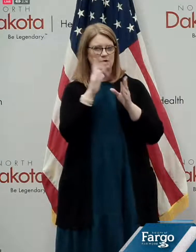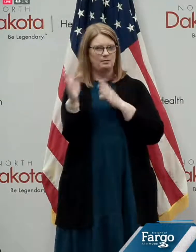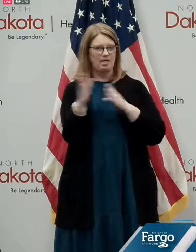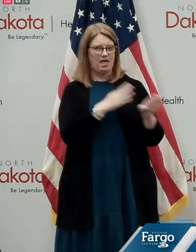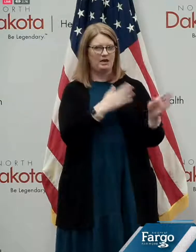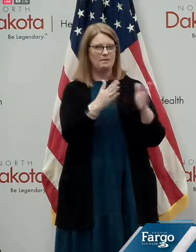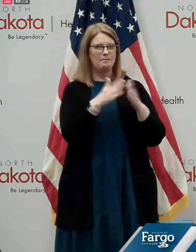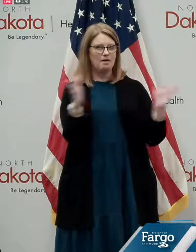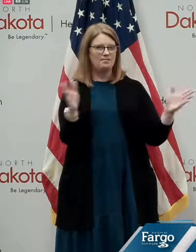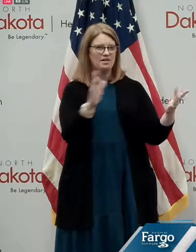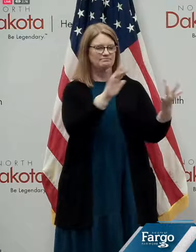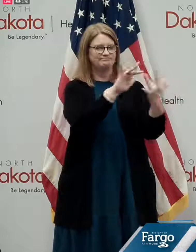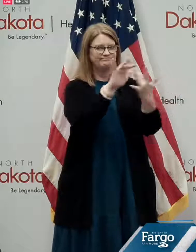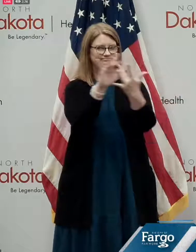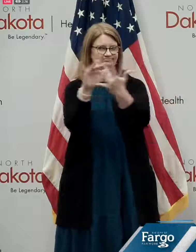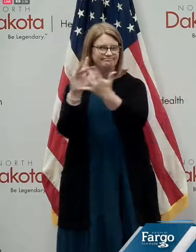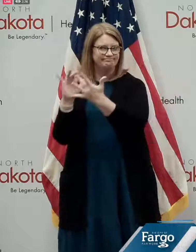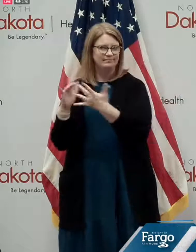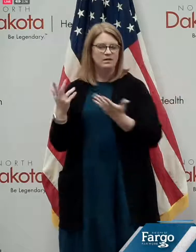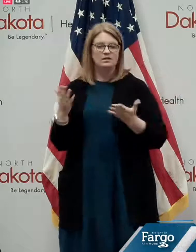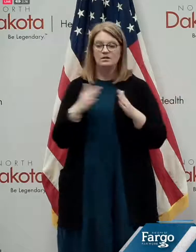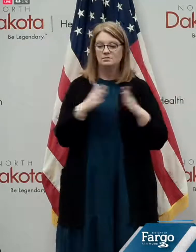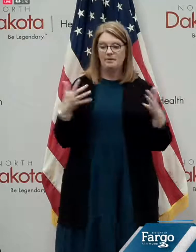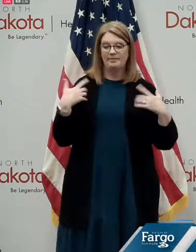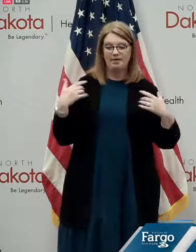outreach are part of that. I mean, public health, whether it's